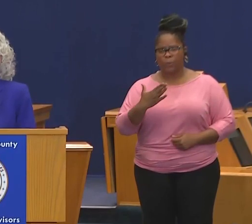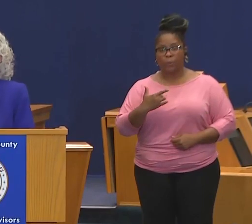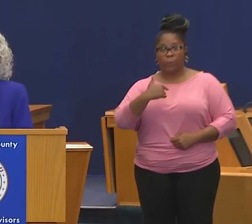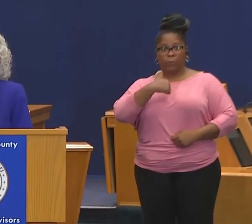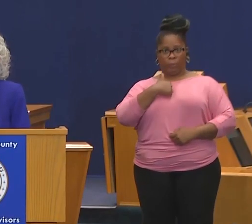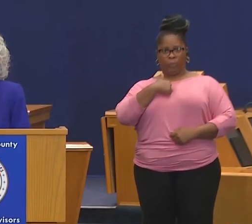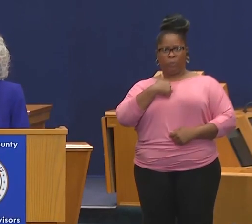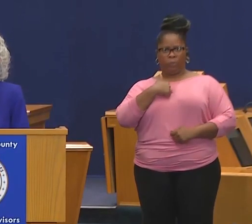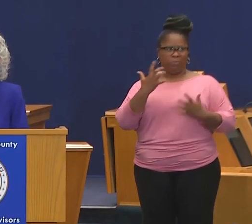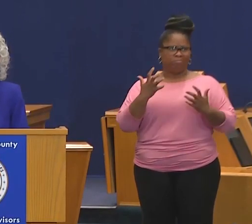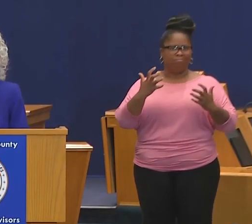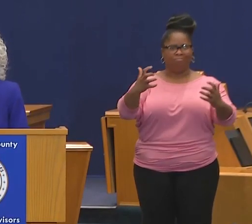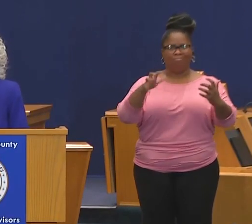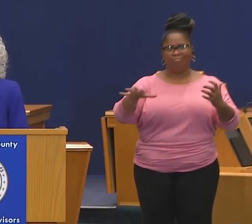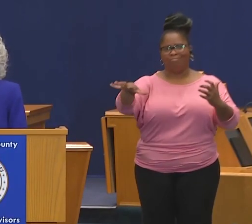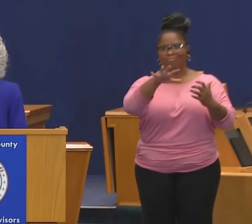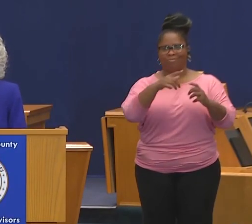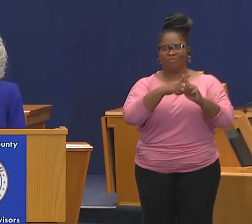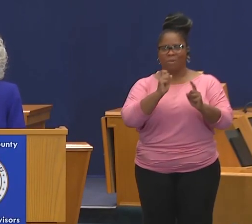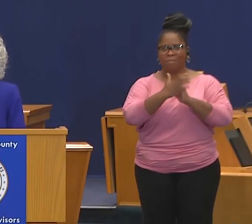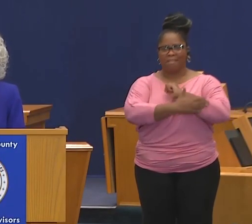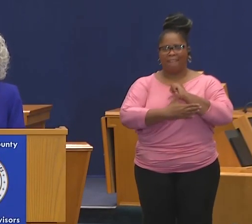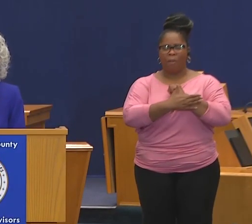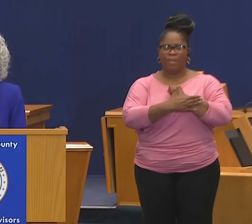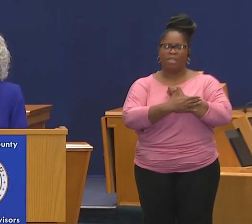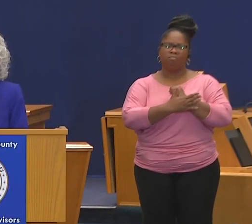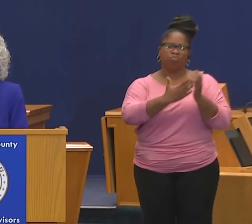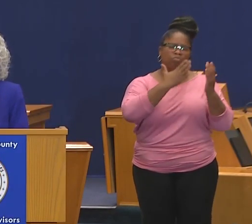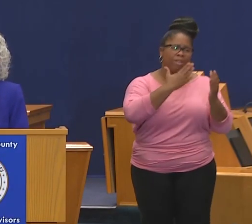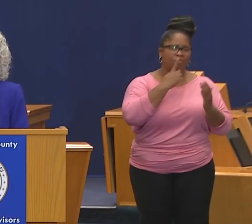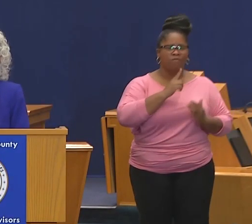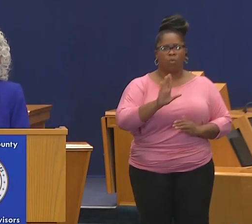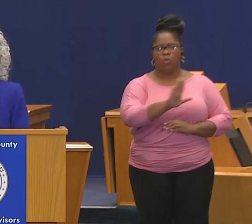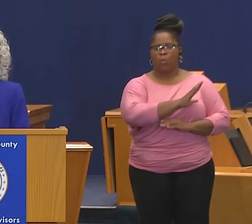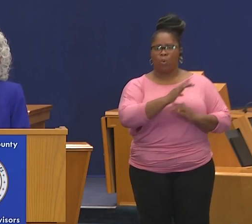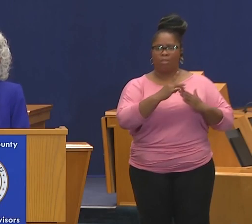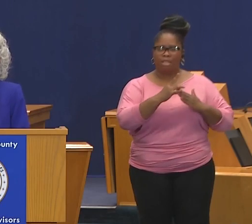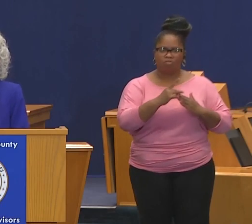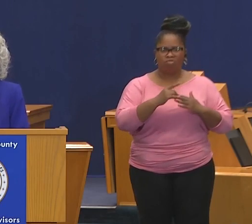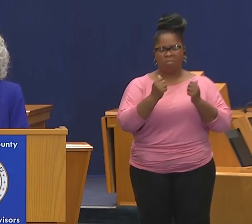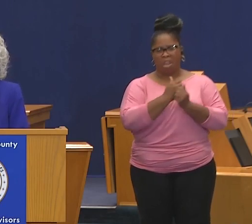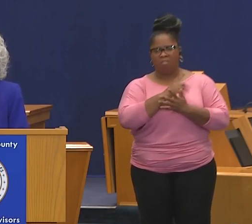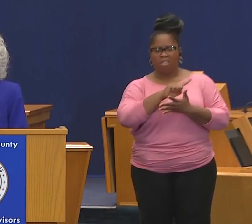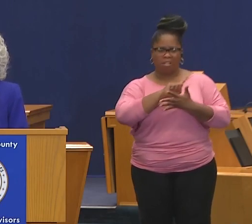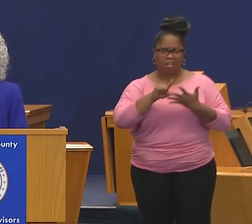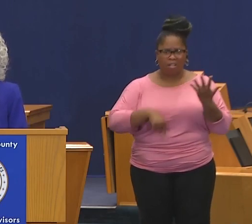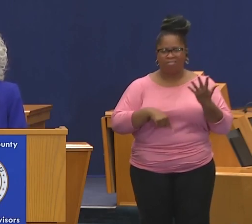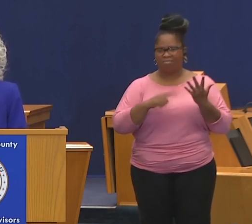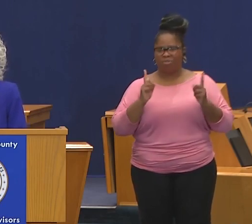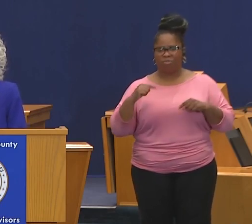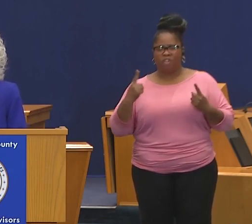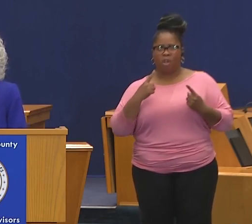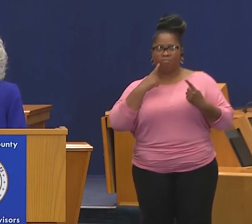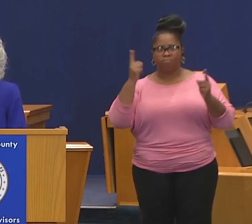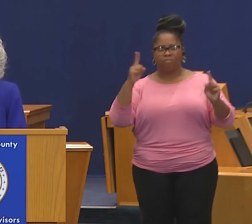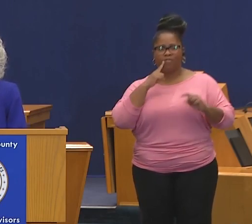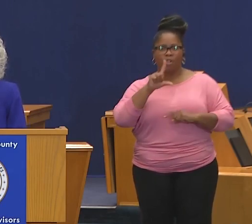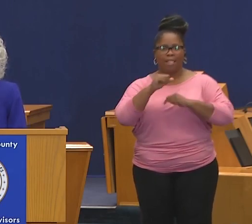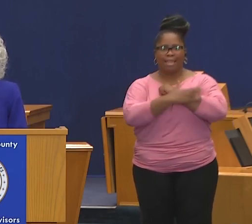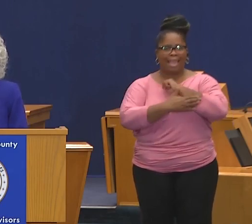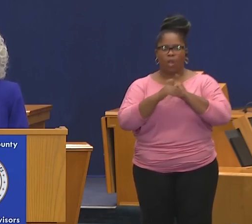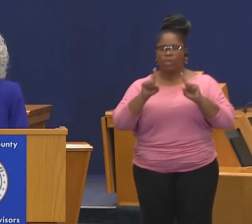of the residents in the county, are very grateful for your leadership and all you've done for LA County during this most